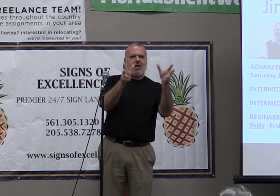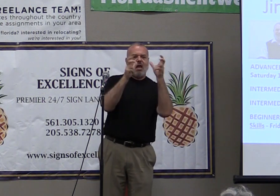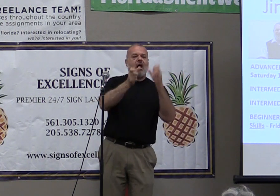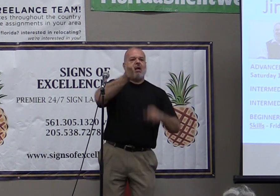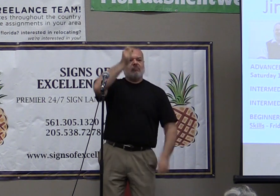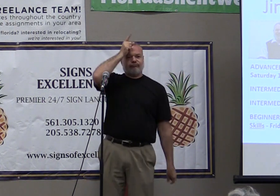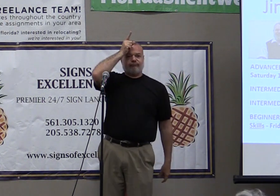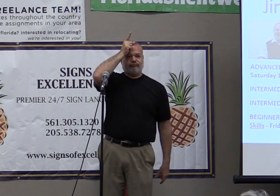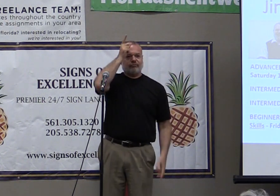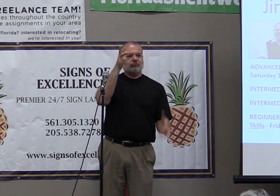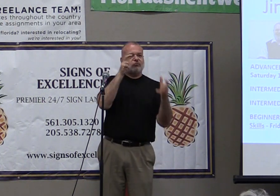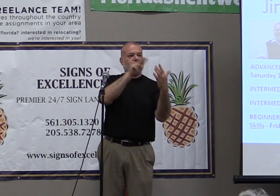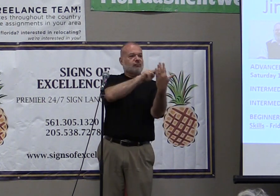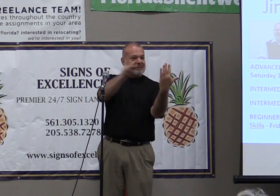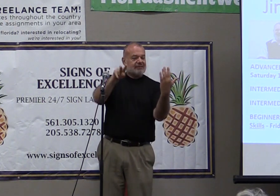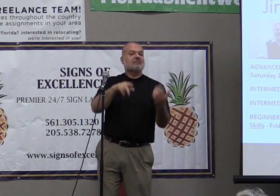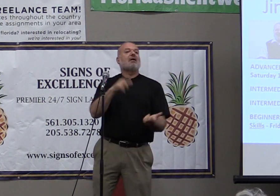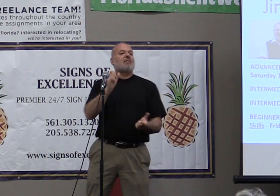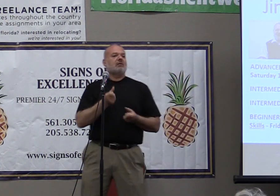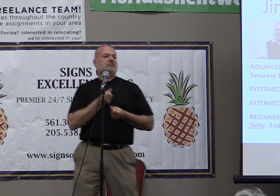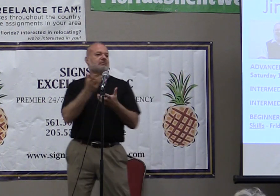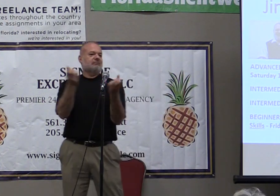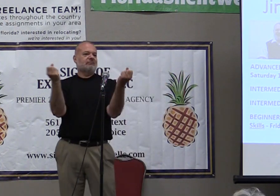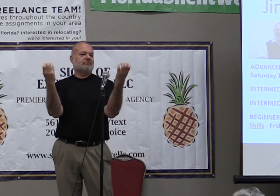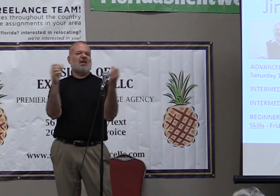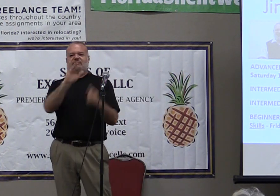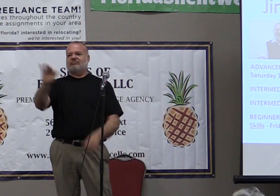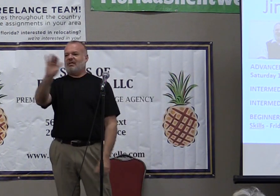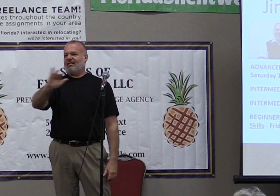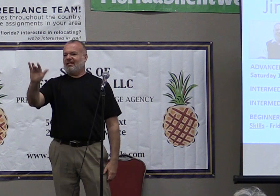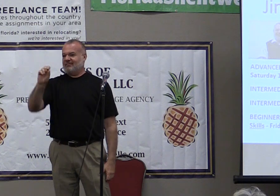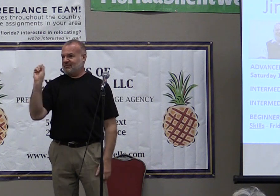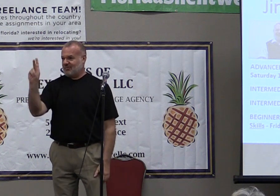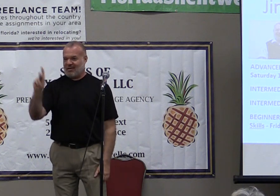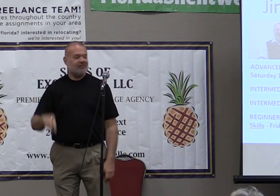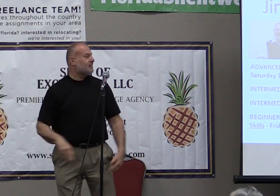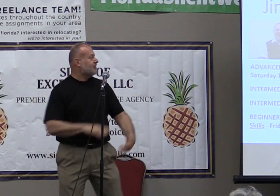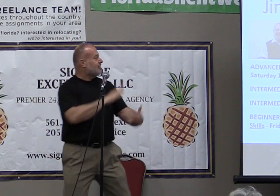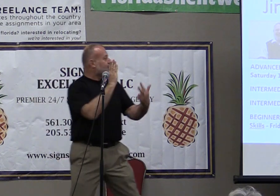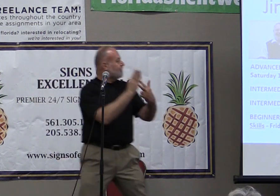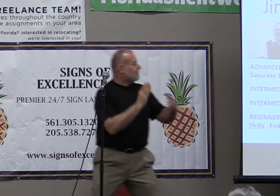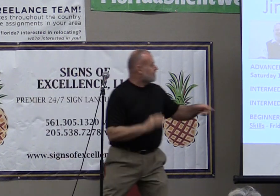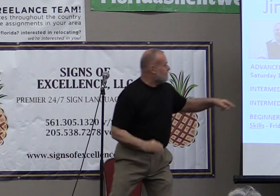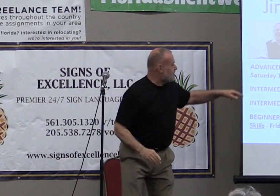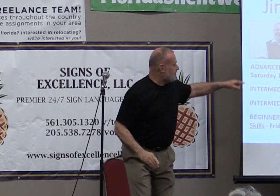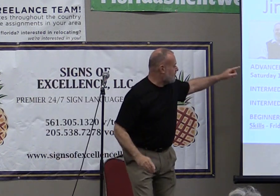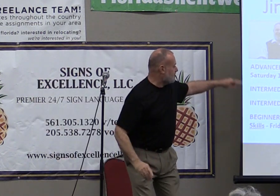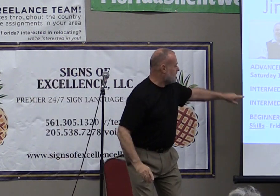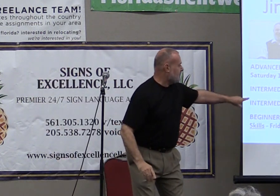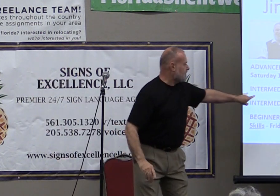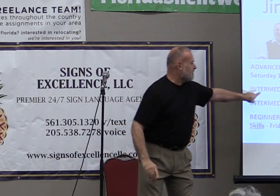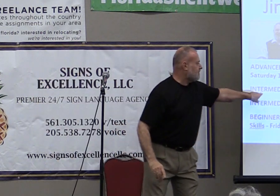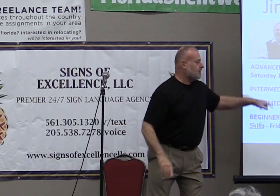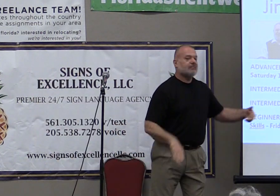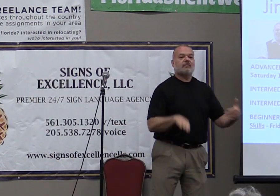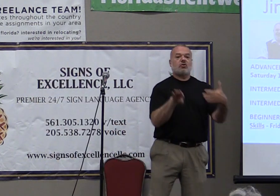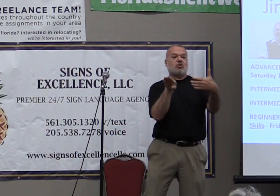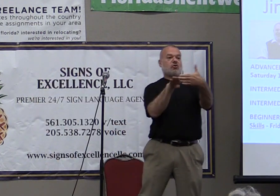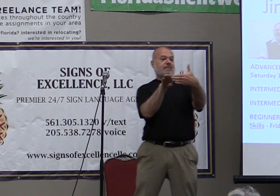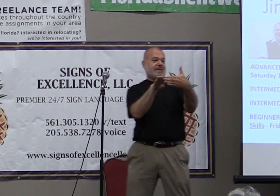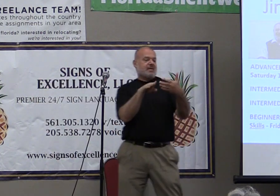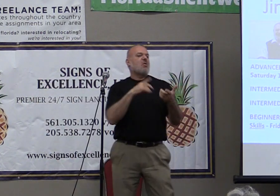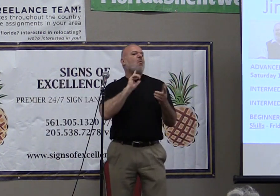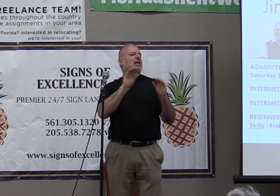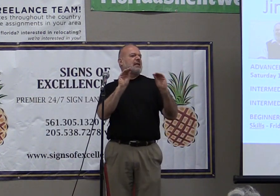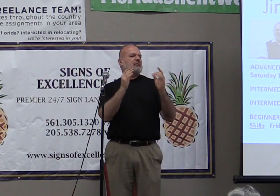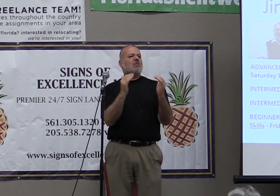that, receiving finger spelling and how to read that, and also how to actually do finger spelling.